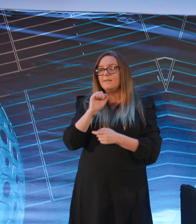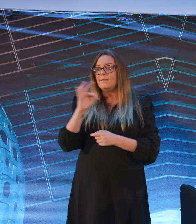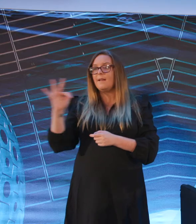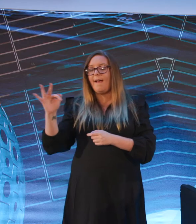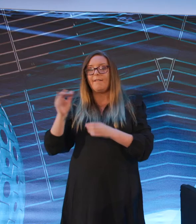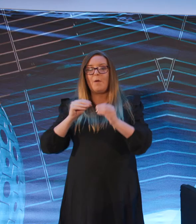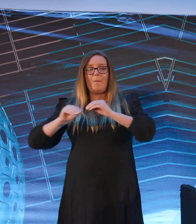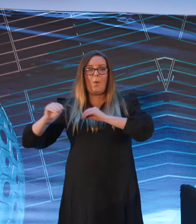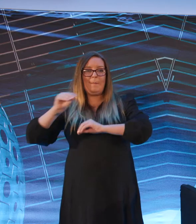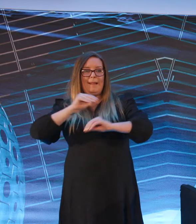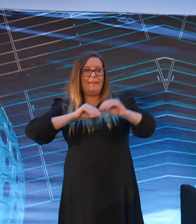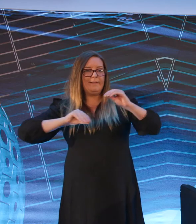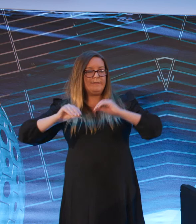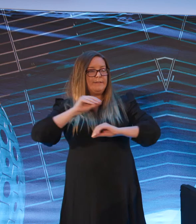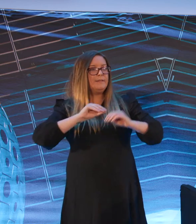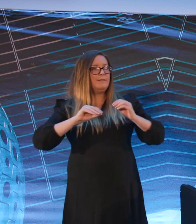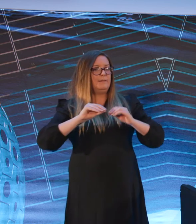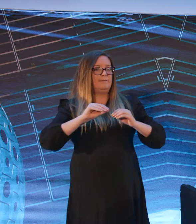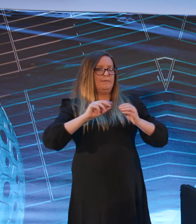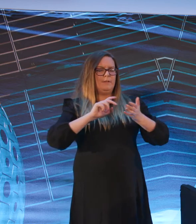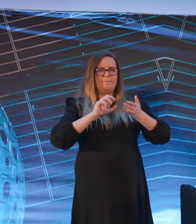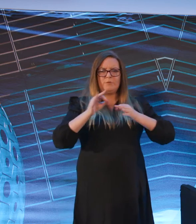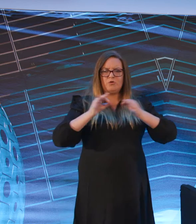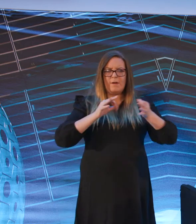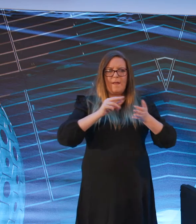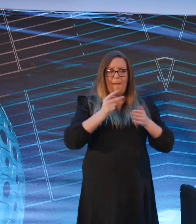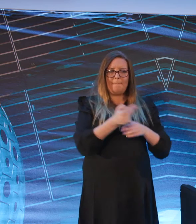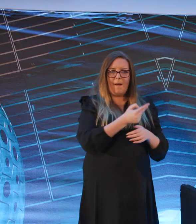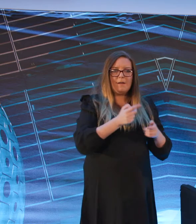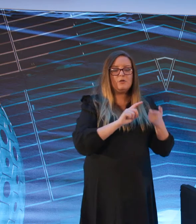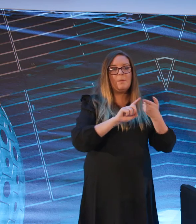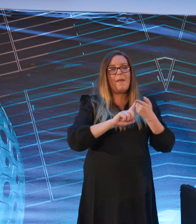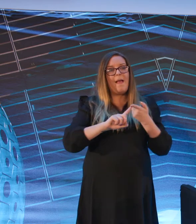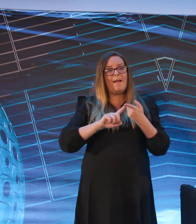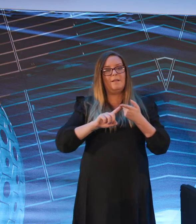mobility, strategic partnerships, and student recruitment.